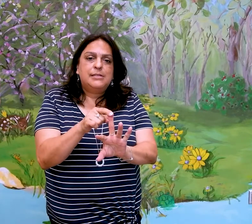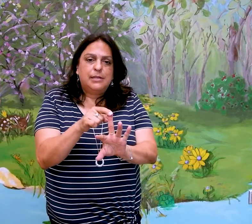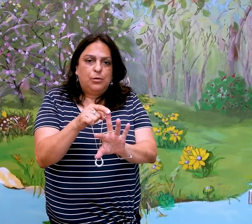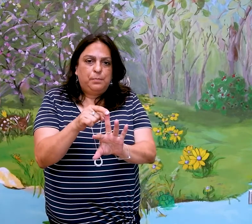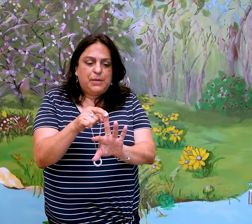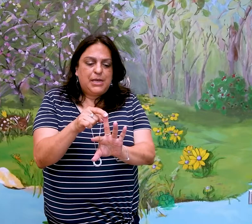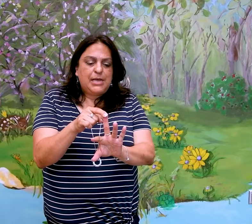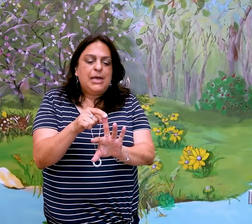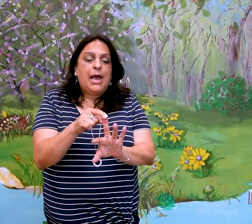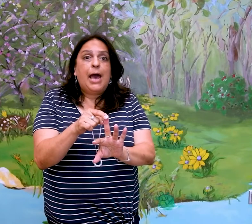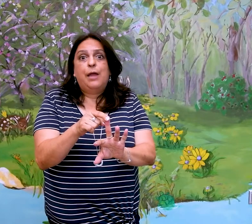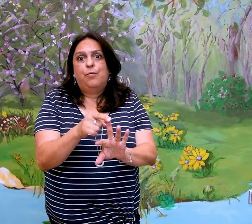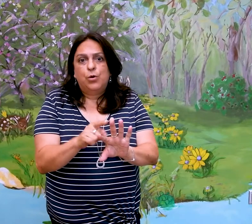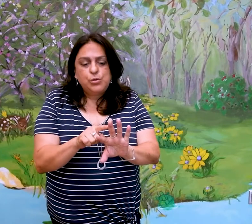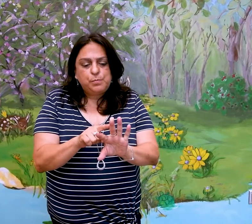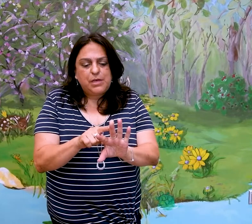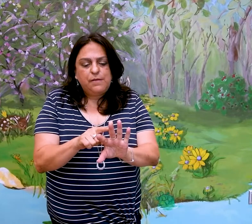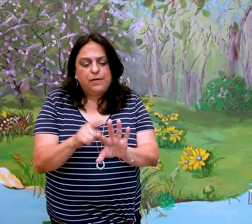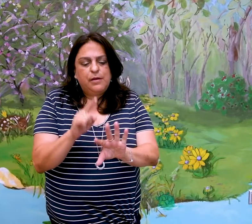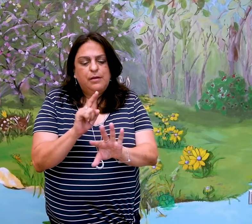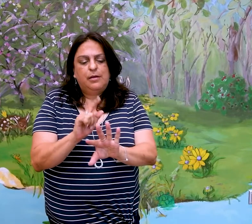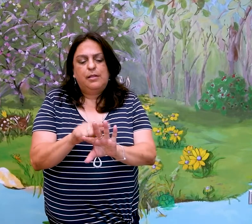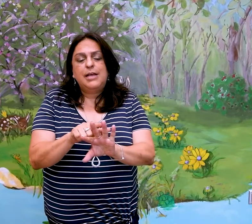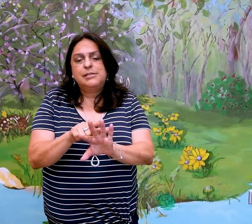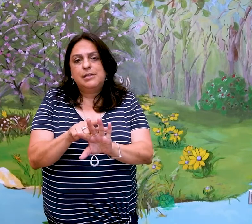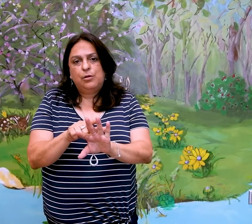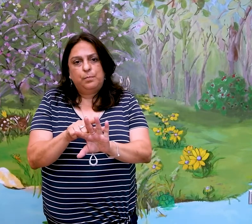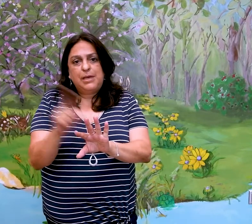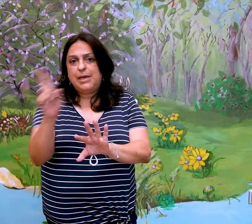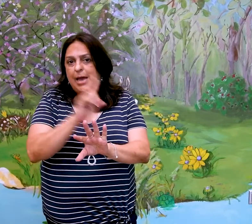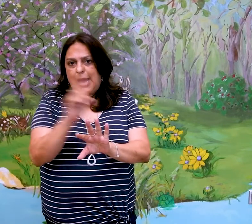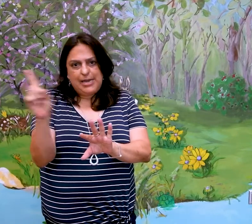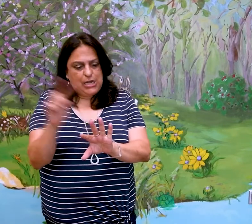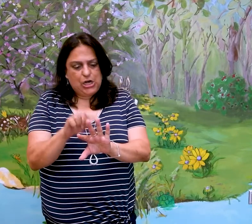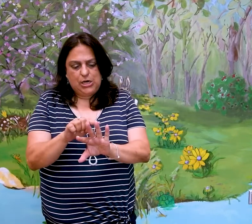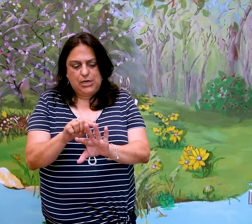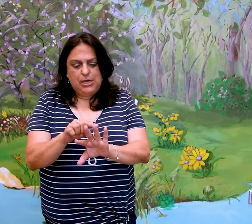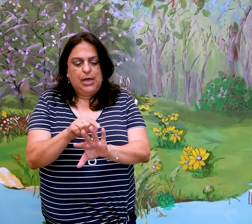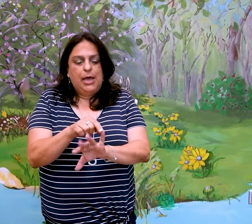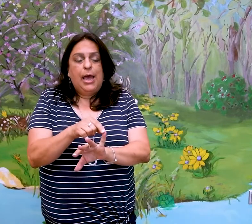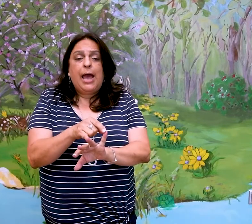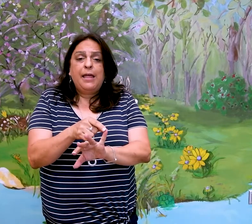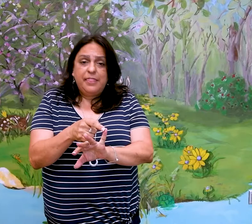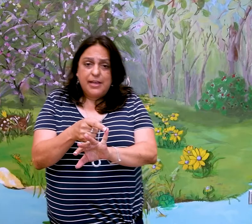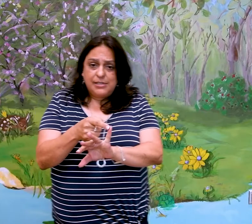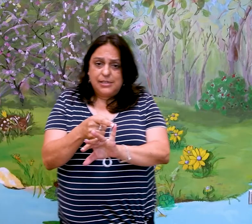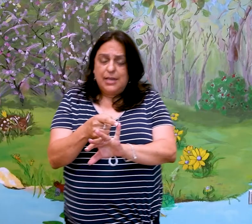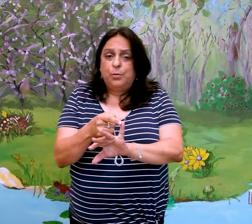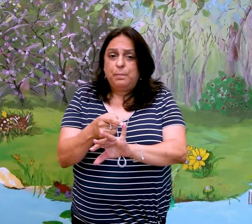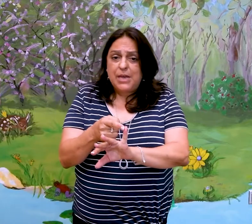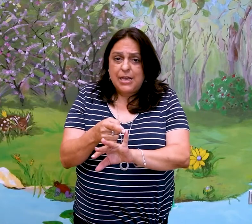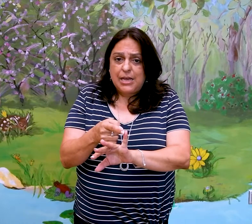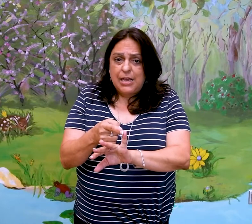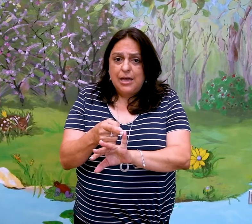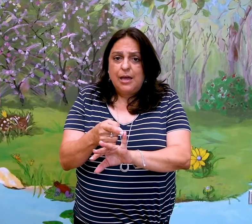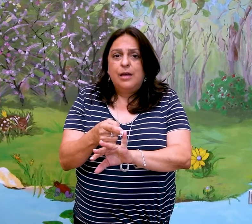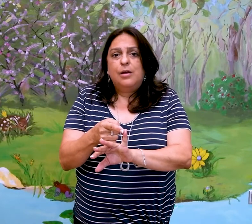little piggy had roast beef. This little piggy had none. And this little piggy